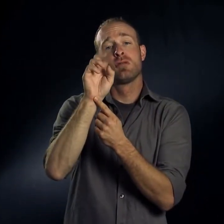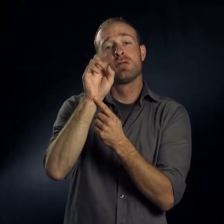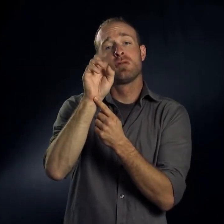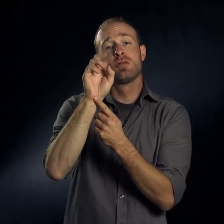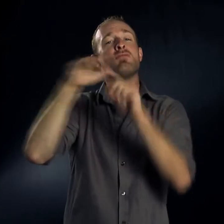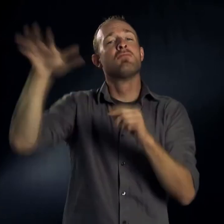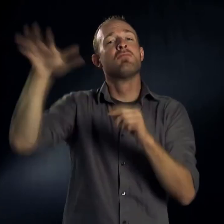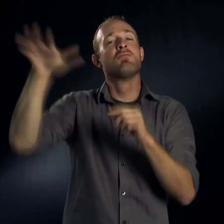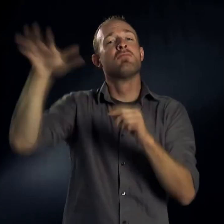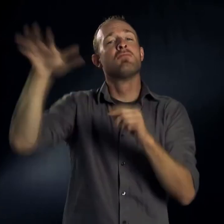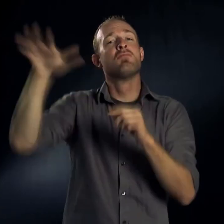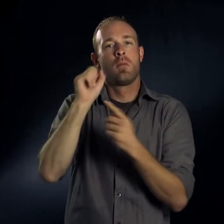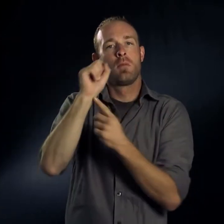formal.